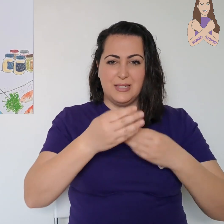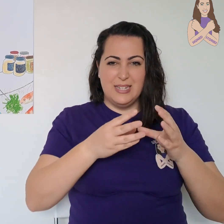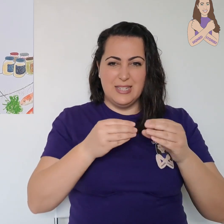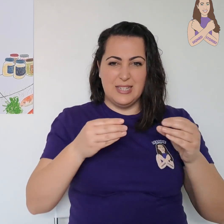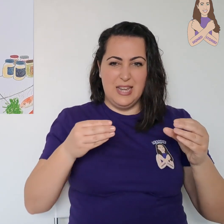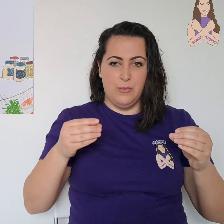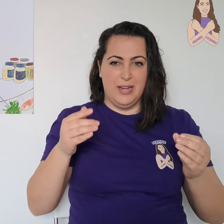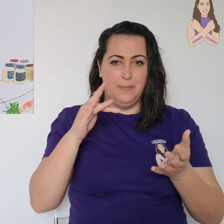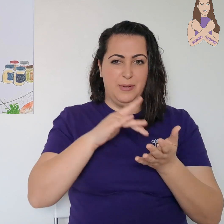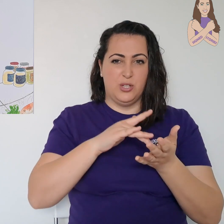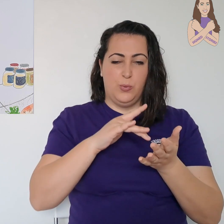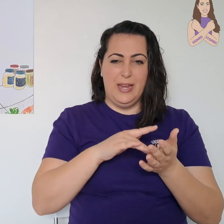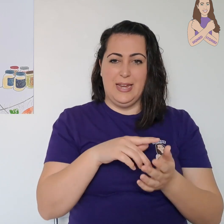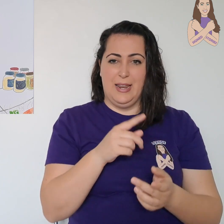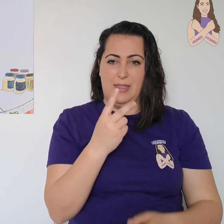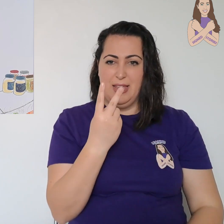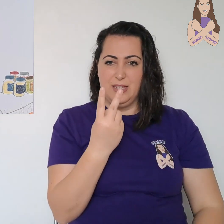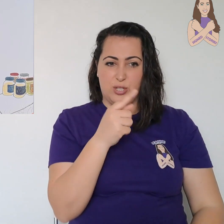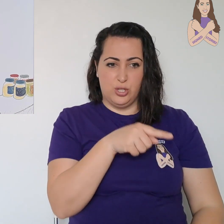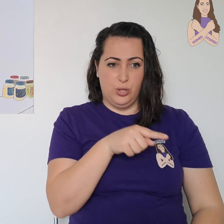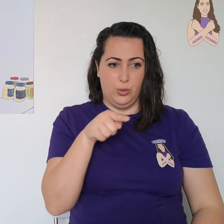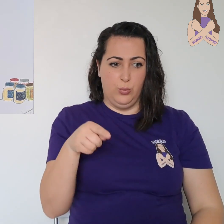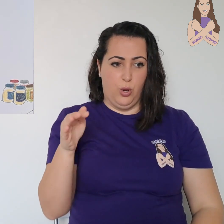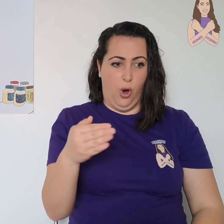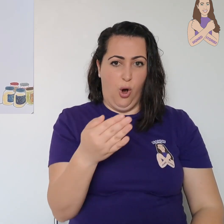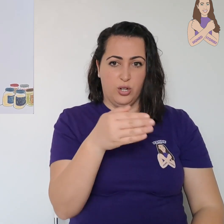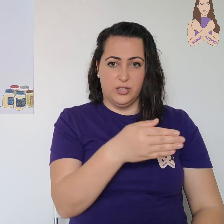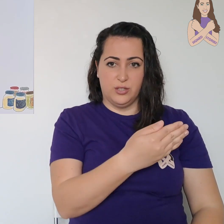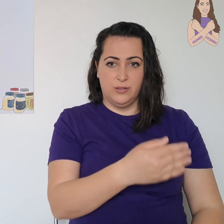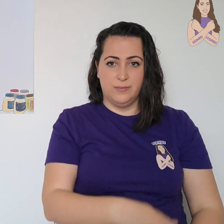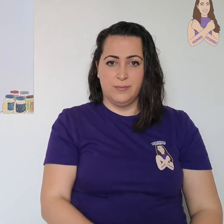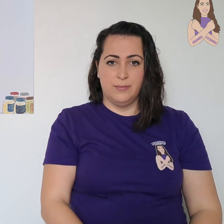in seaweed between these 2 cod."